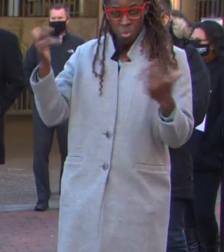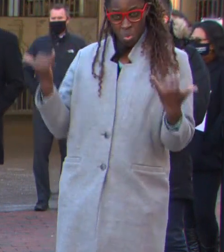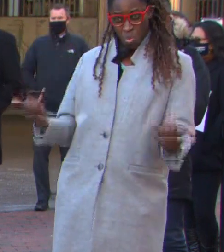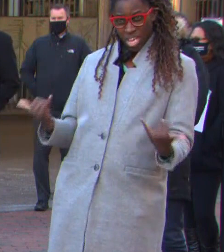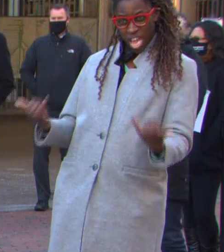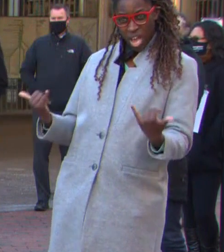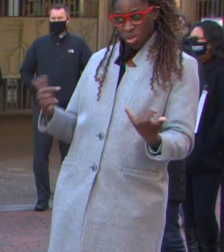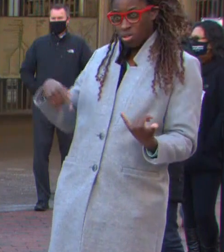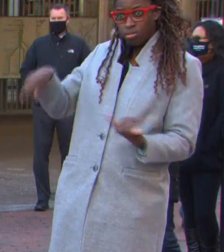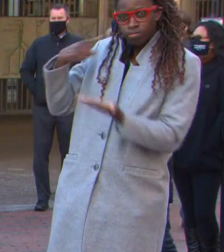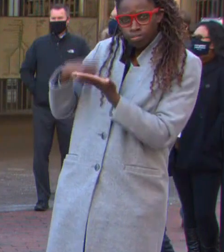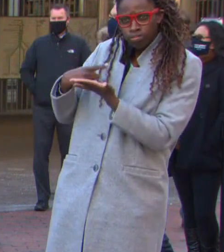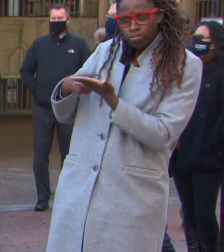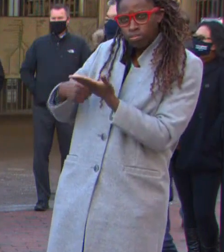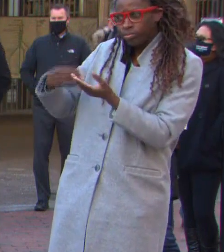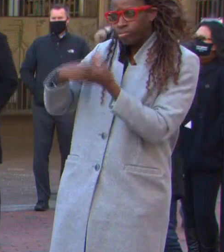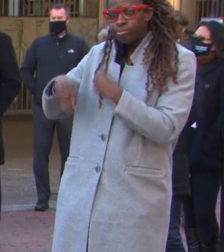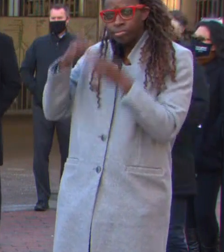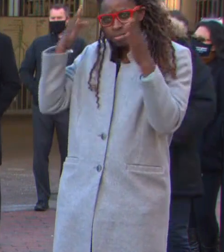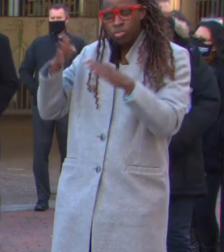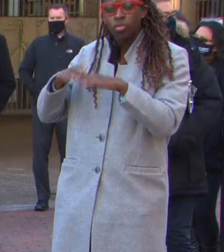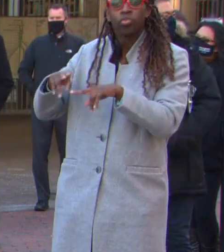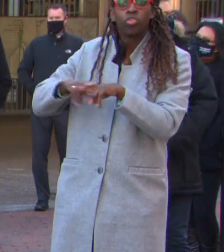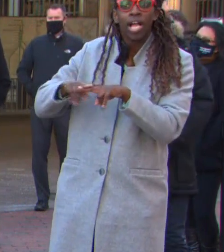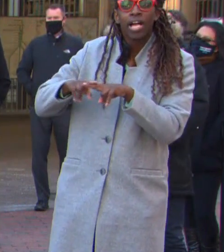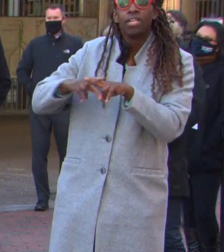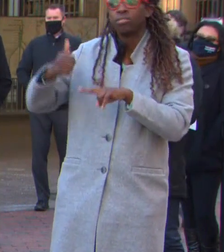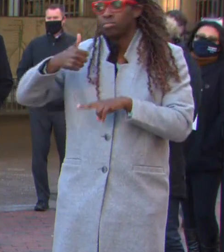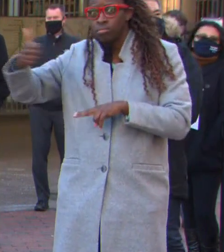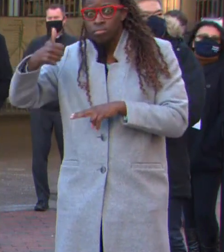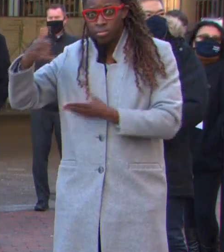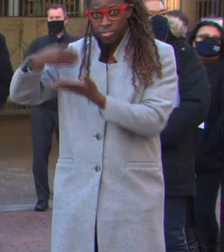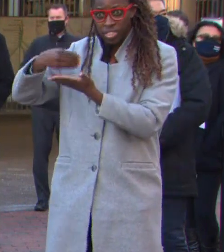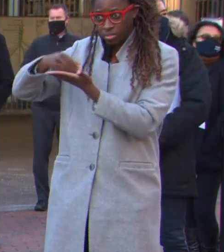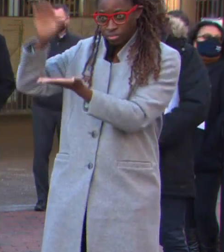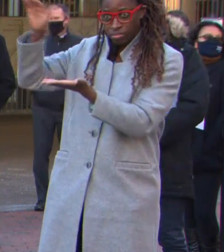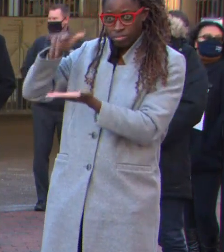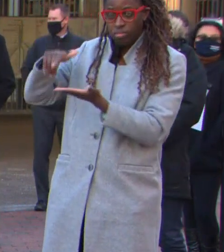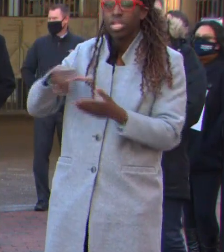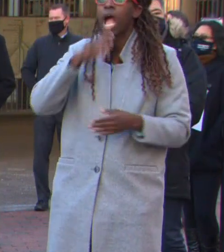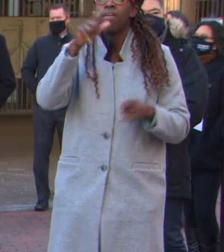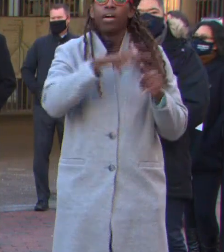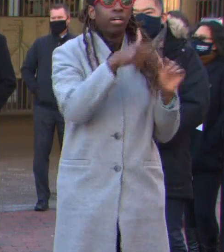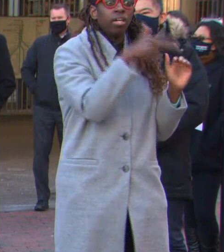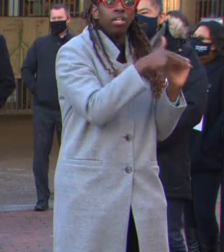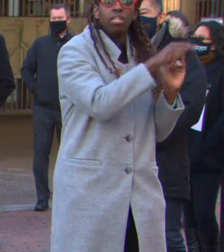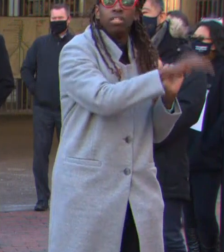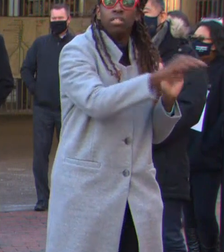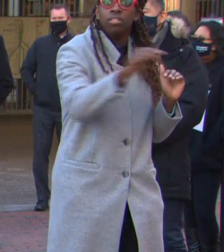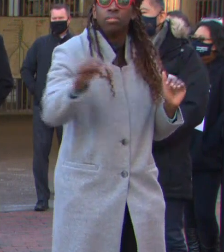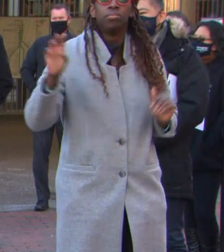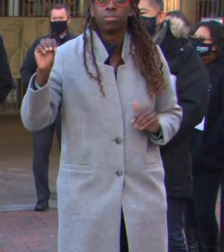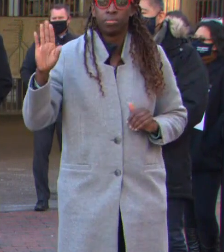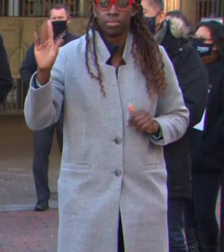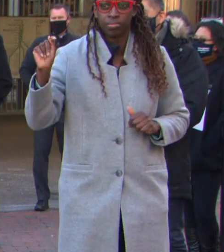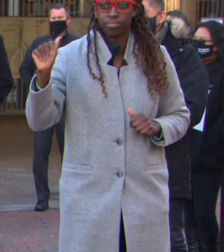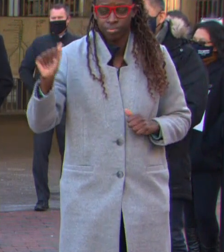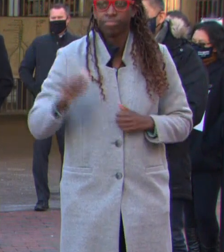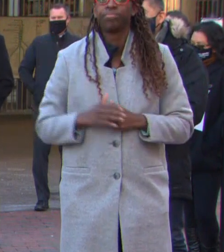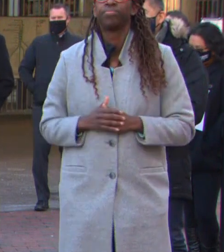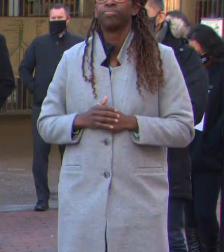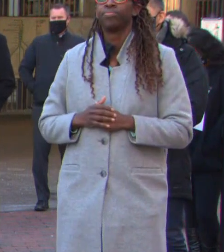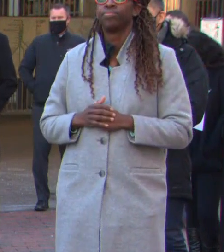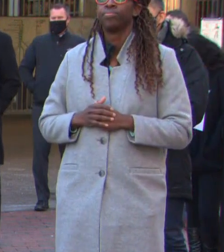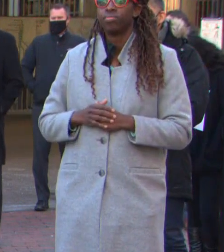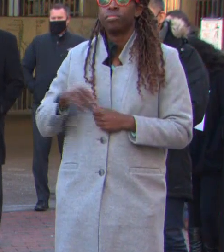which may make the proposed cuts unnecessary. With the recent developments on the COVID-19 vaccines, we could see, and